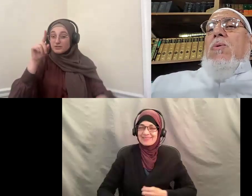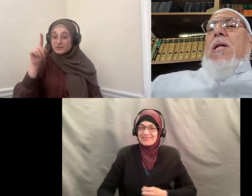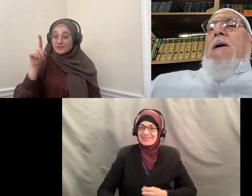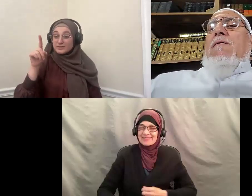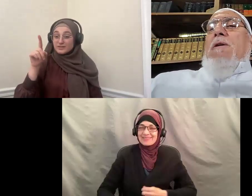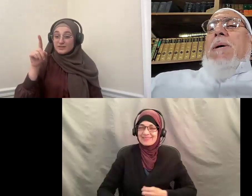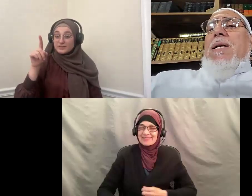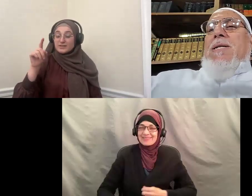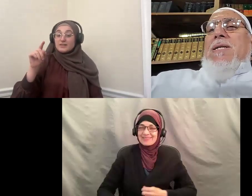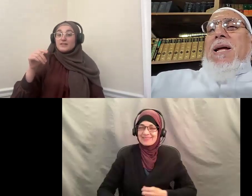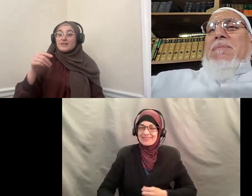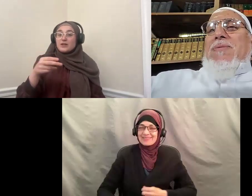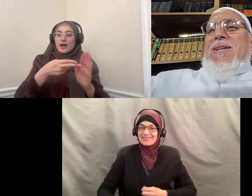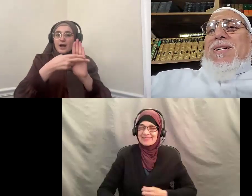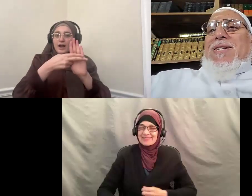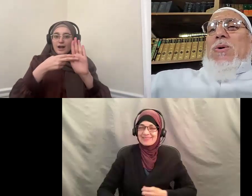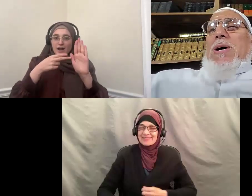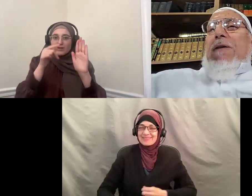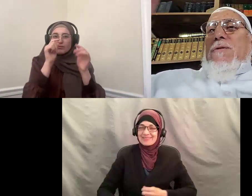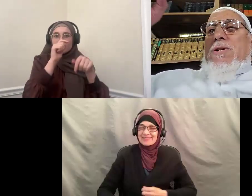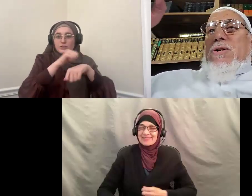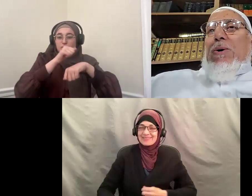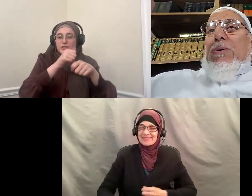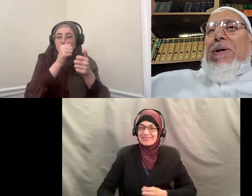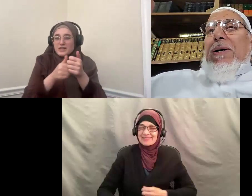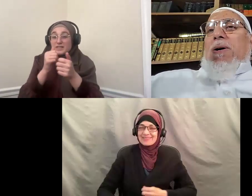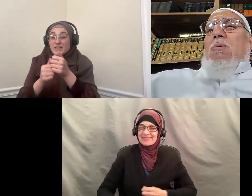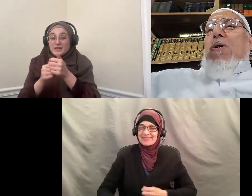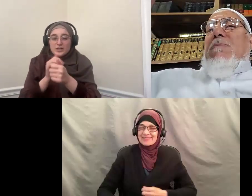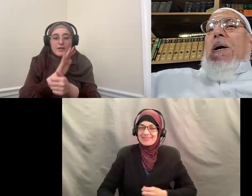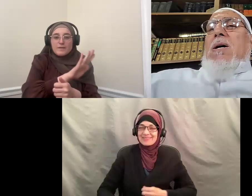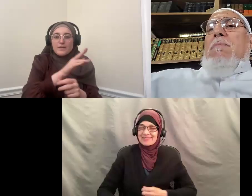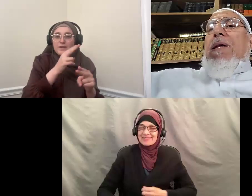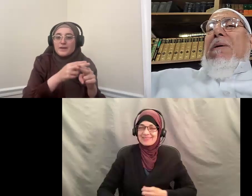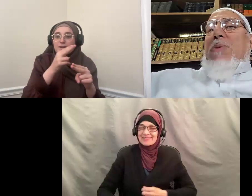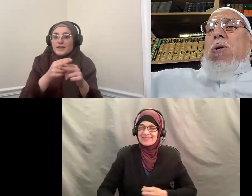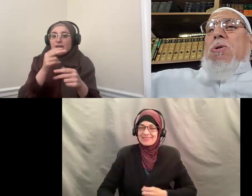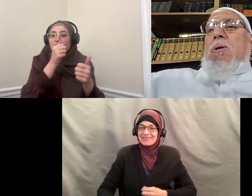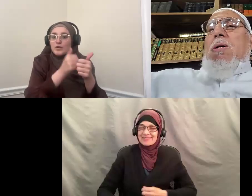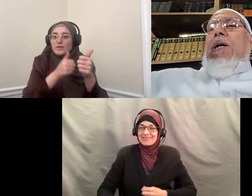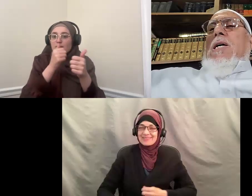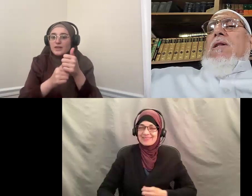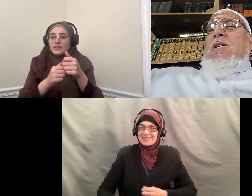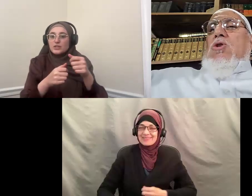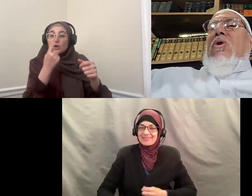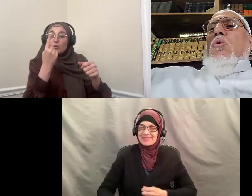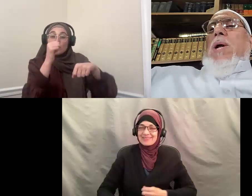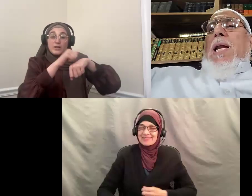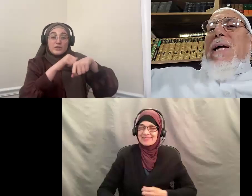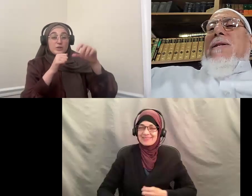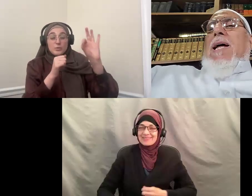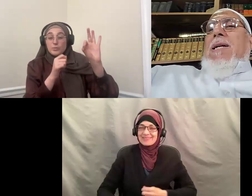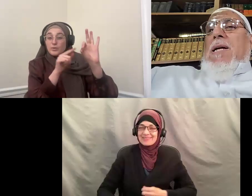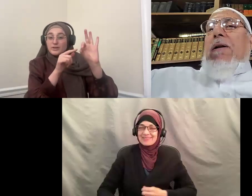marked with everybody's name. So every stone was marked by the person the stone